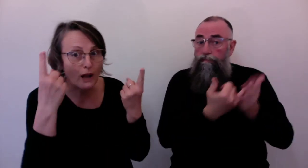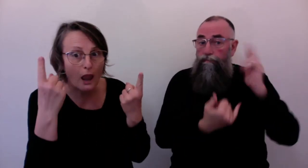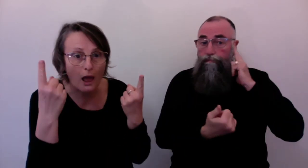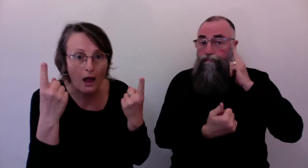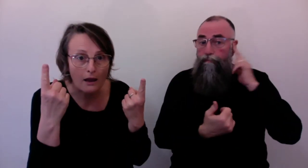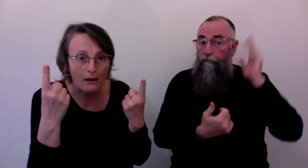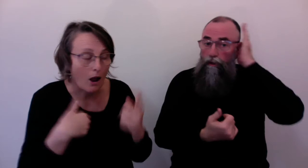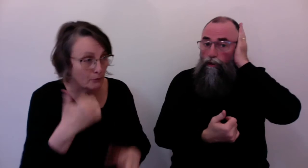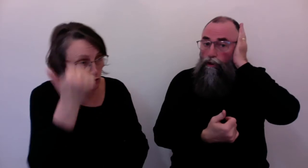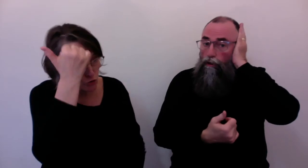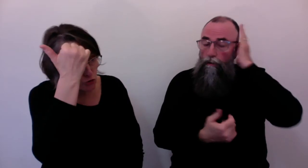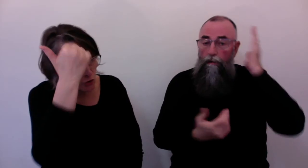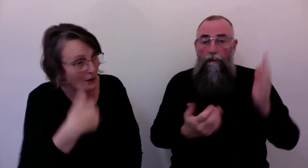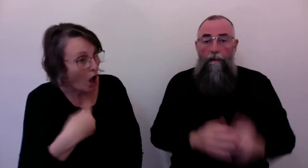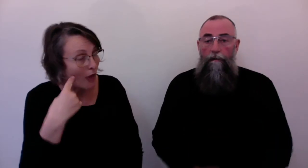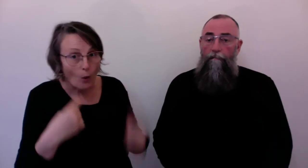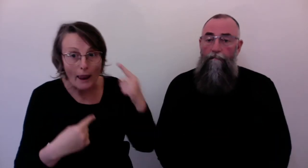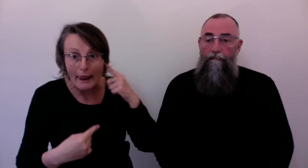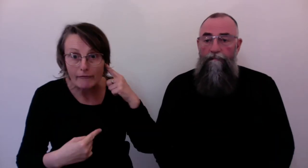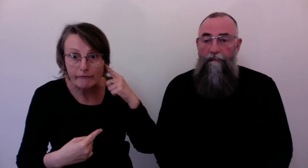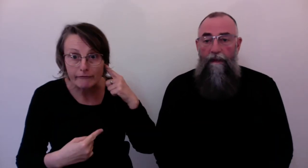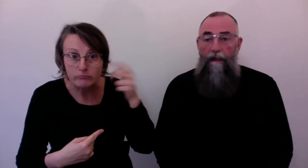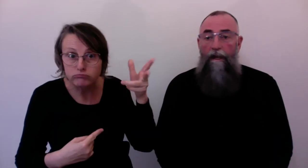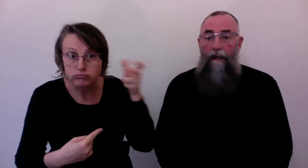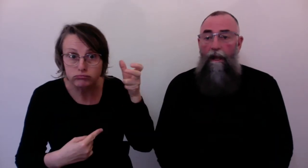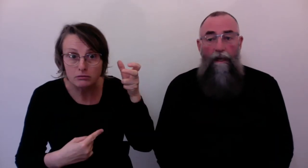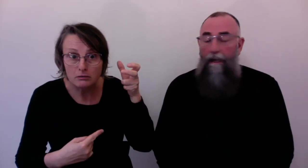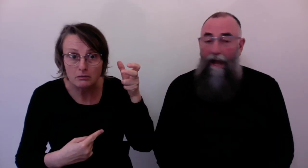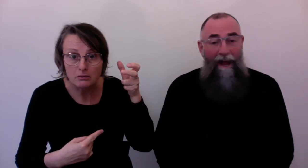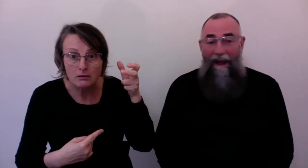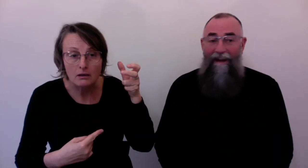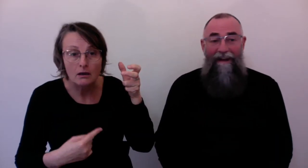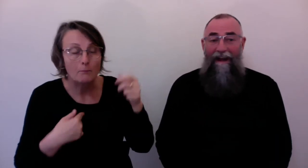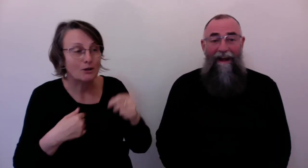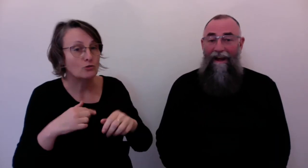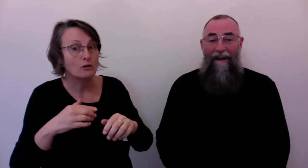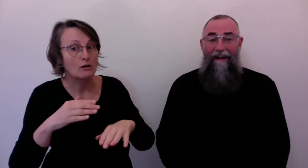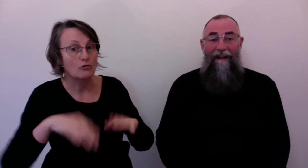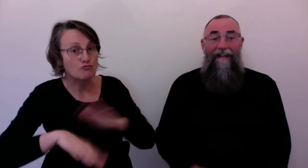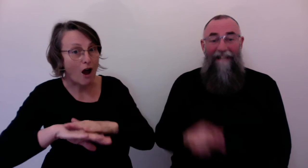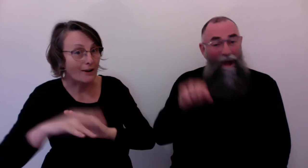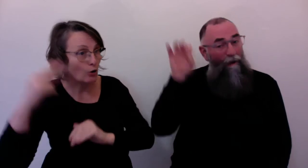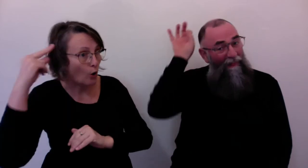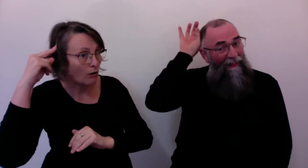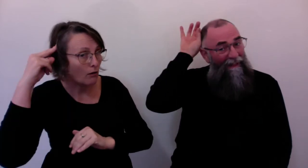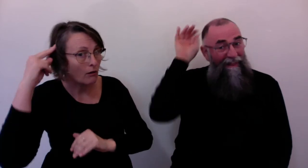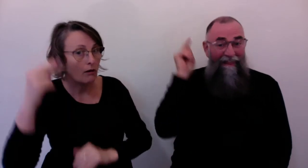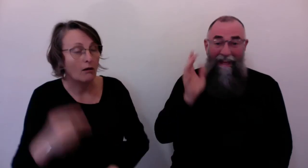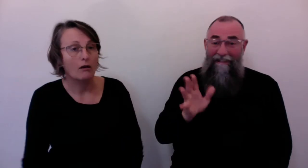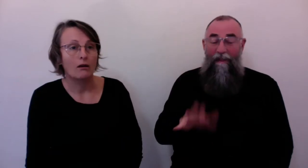is stupid. I thought you had hearing in your left ear, even though I know you don't, because your cochlear is only on the right. Damn it! Guess what? Me too.